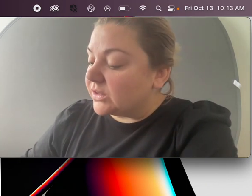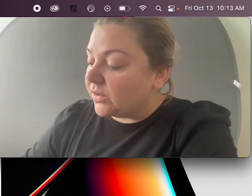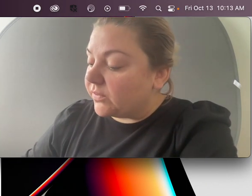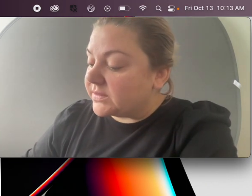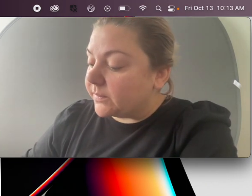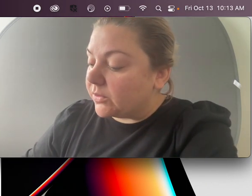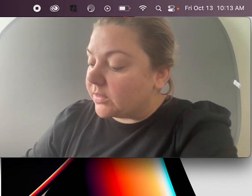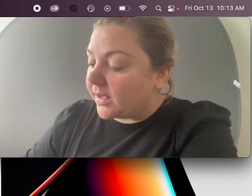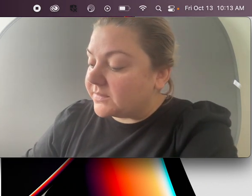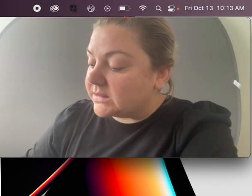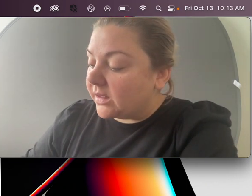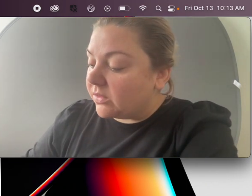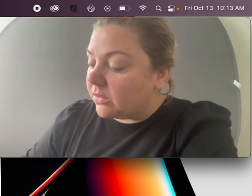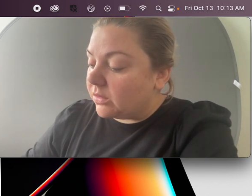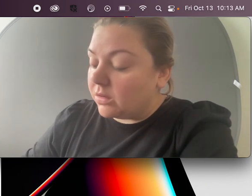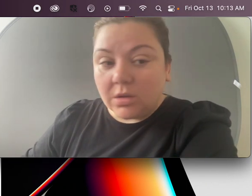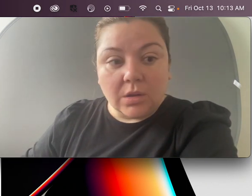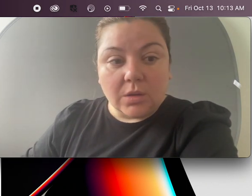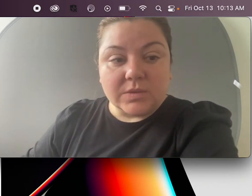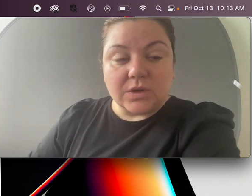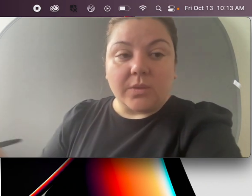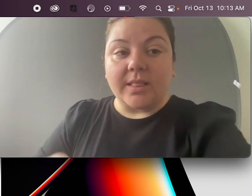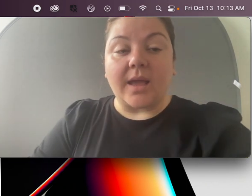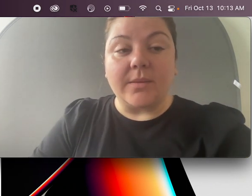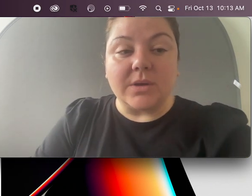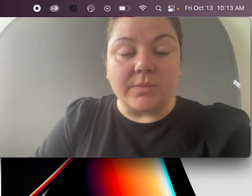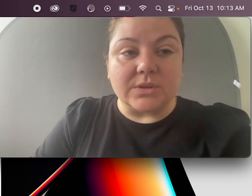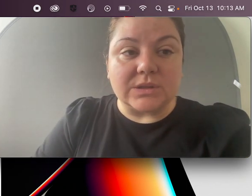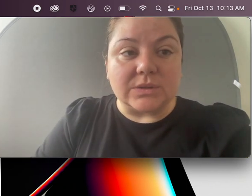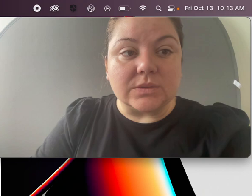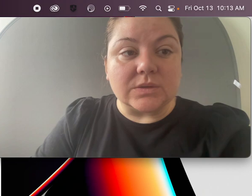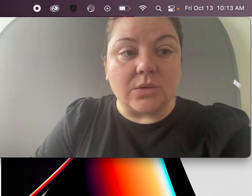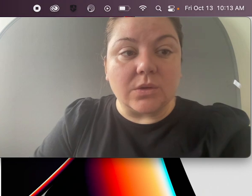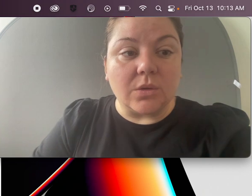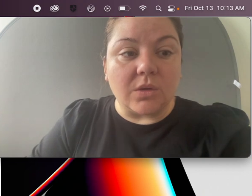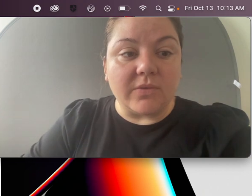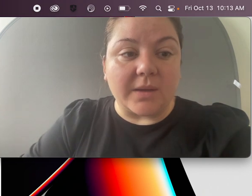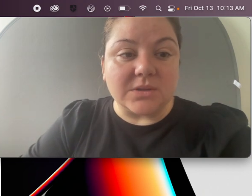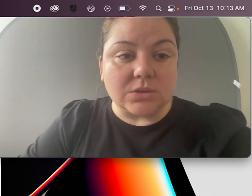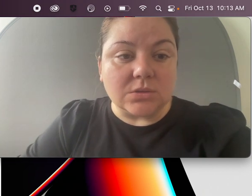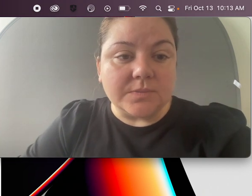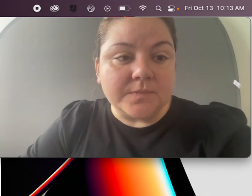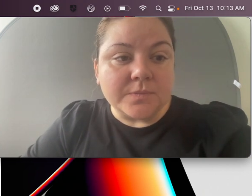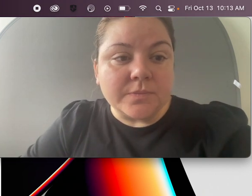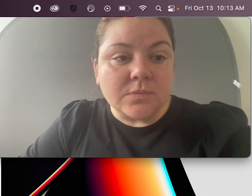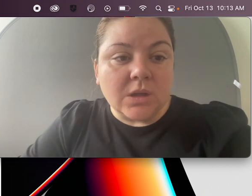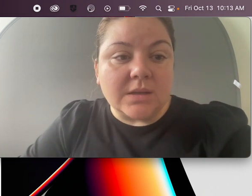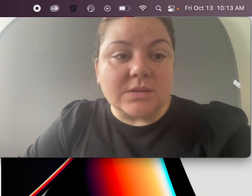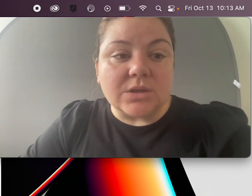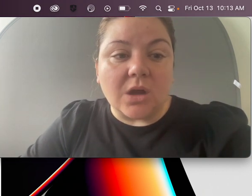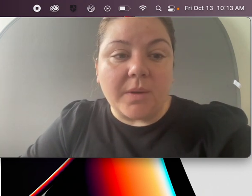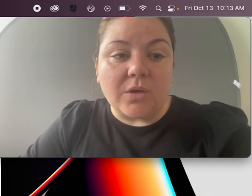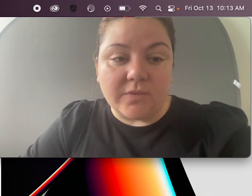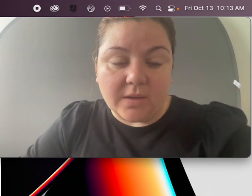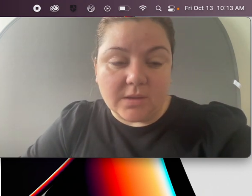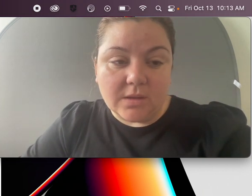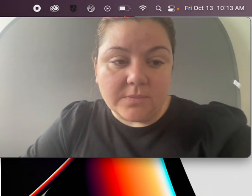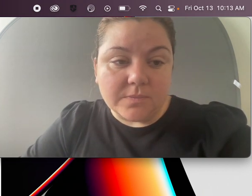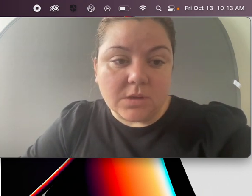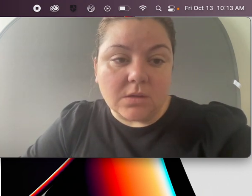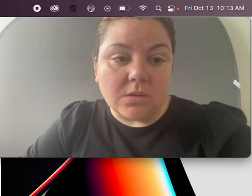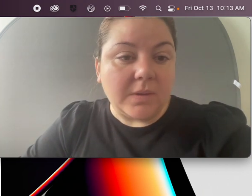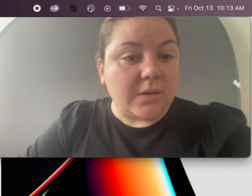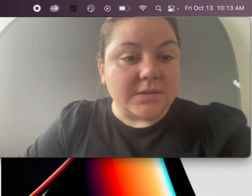All right, let's look over some of your labs together. And we'll start with lab number 2. So the goal of lab 2 is to talk about your